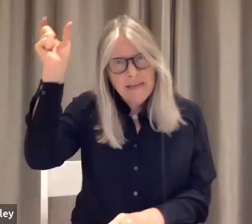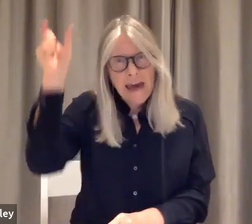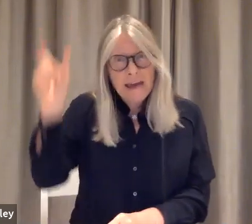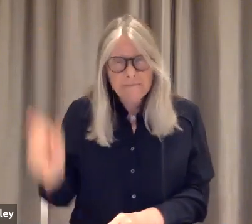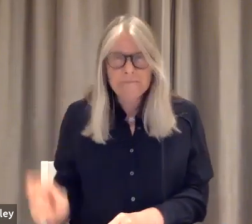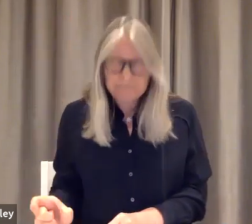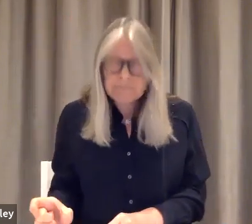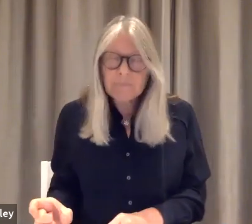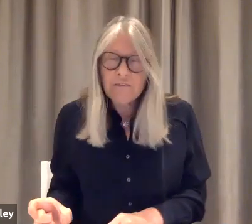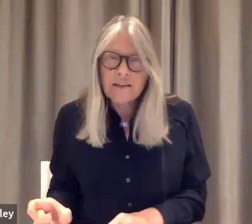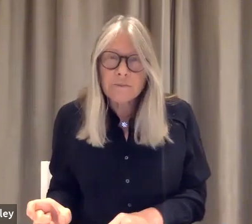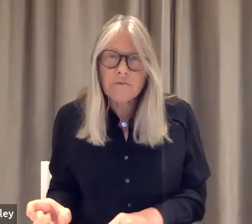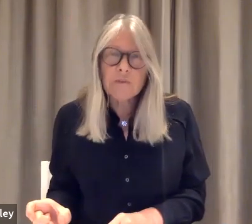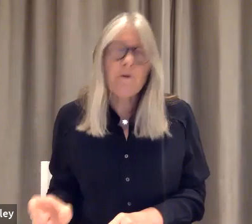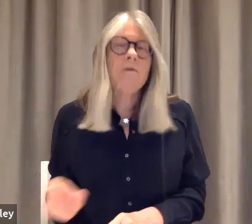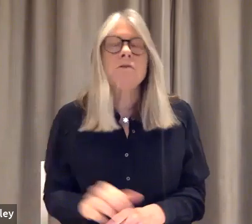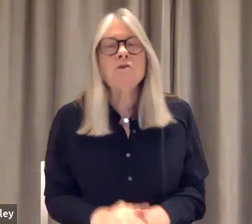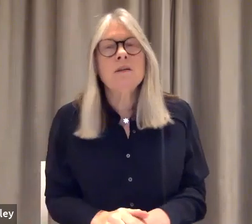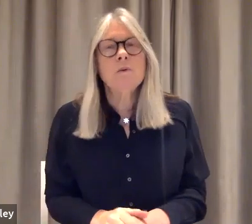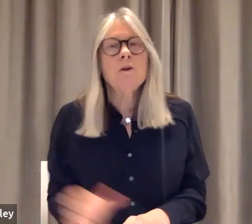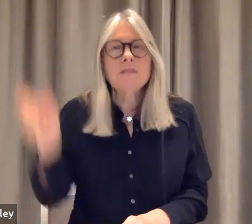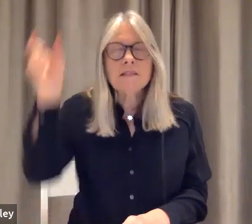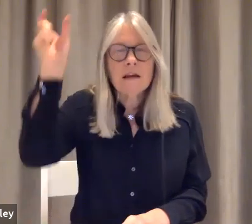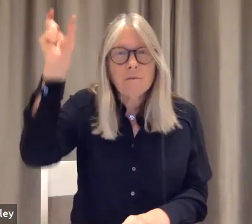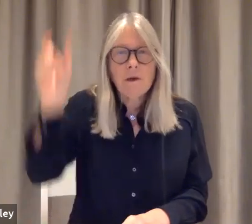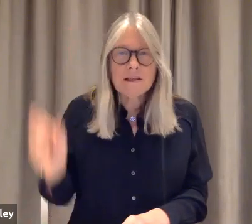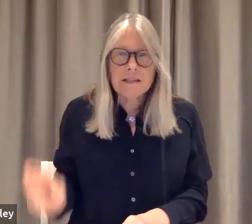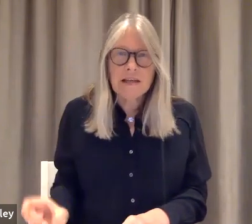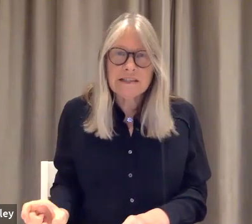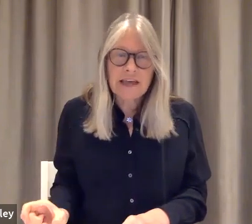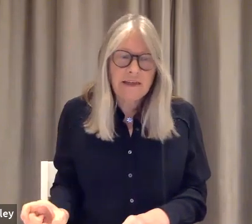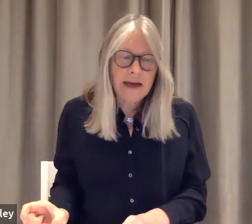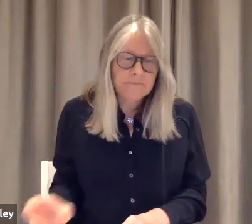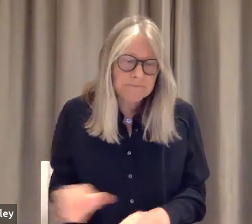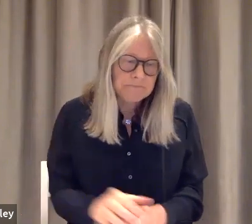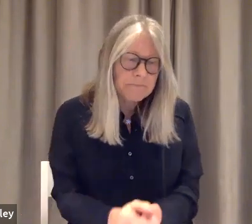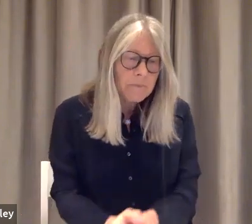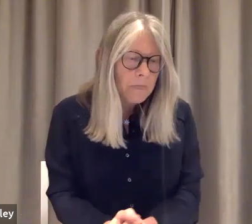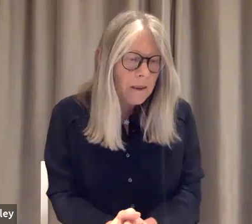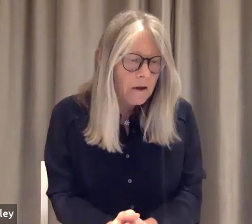they. If that's a preferred pronoun choice, we'll use the sign for person and say they.